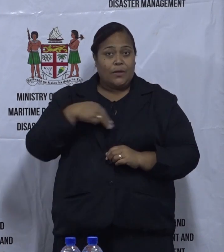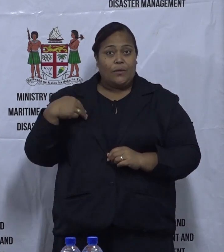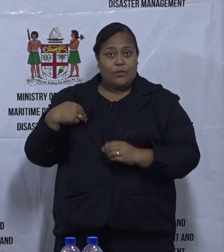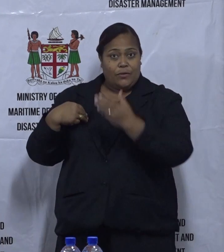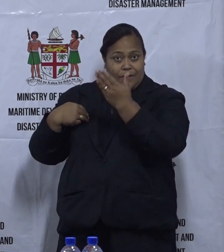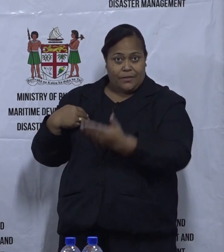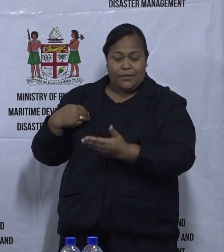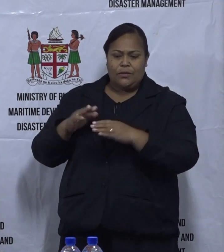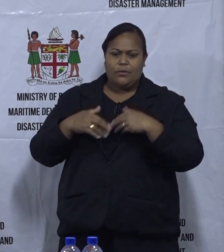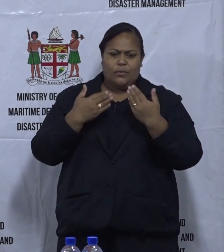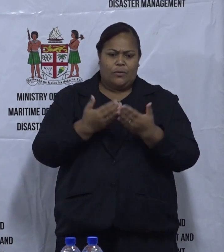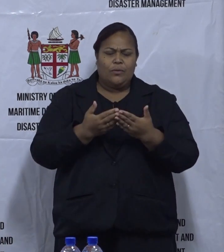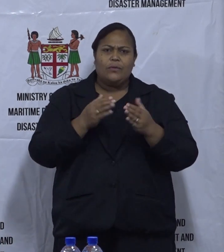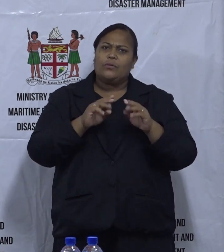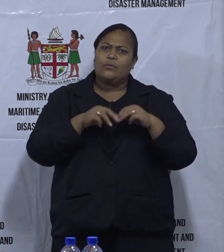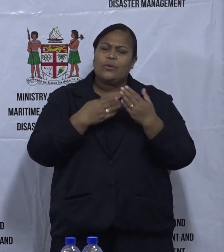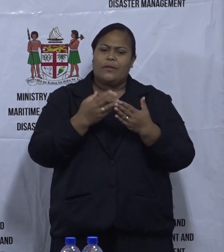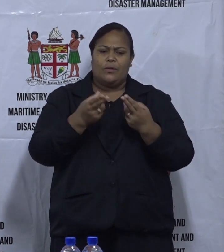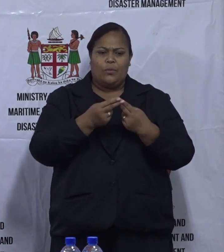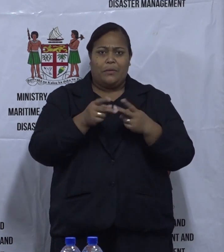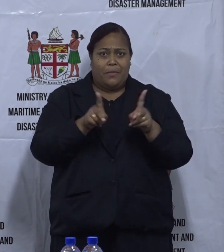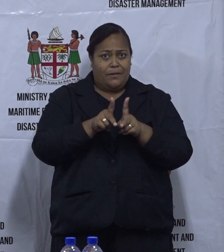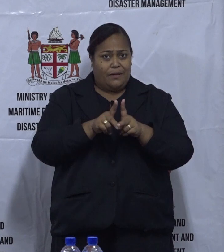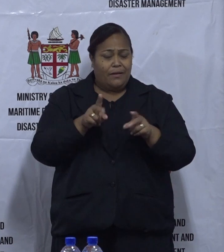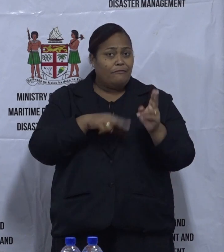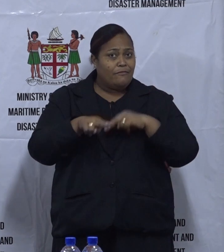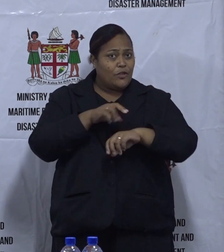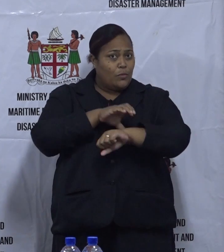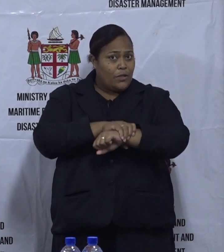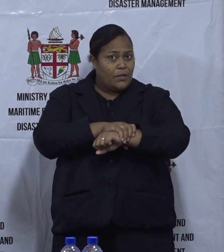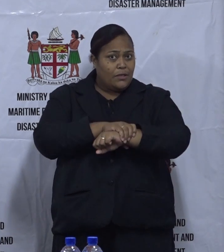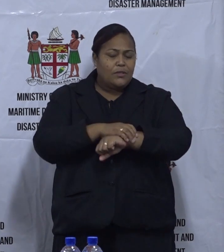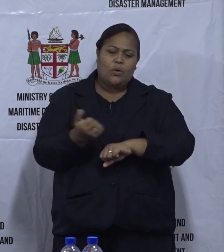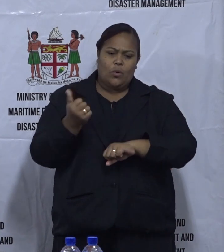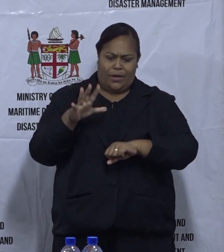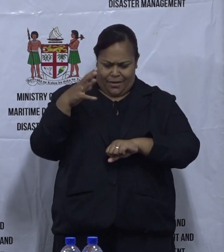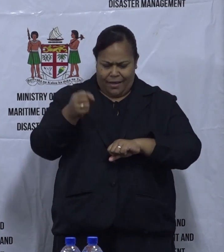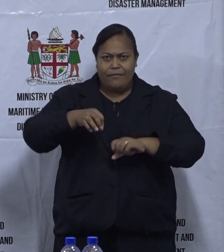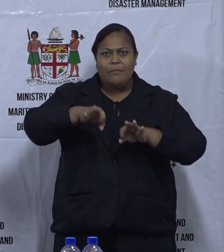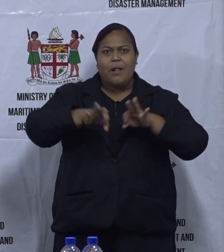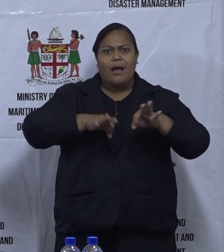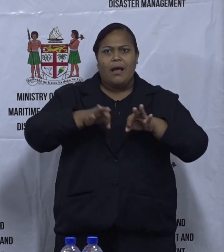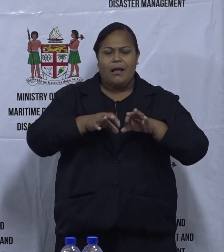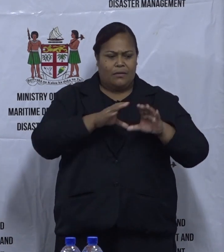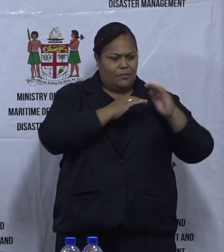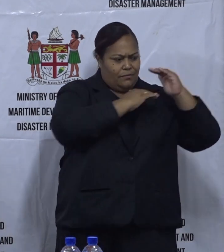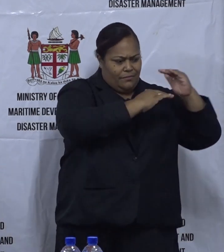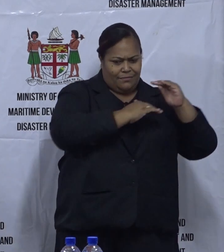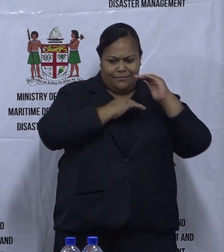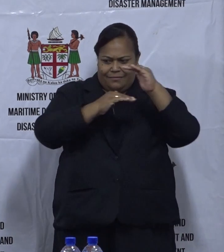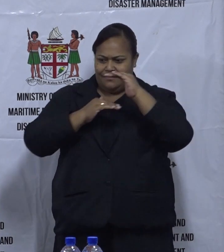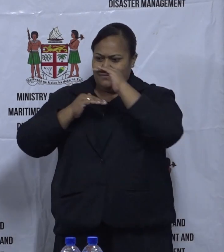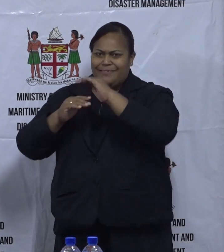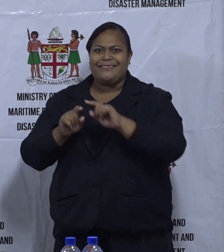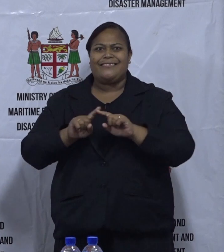with our partners, such as the Fiji Police Force, had pre-positioned some key assets and stores and rescue capabilities